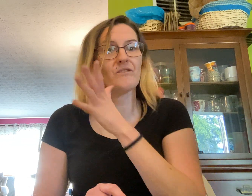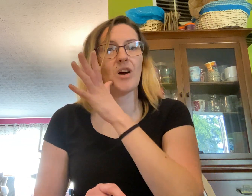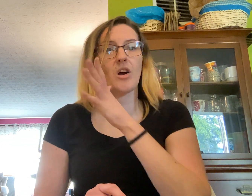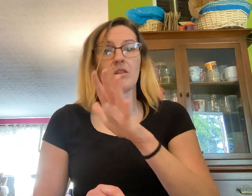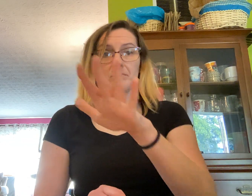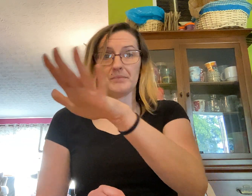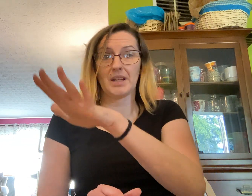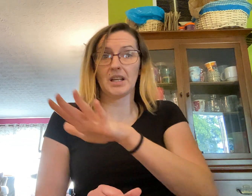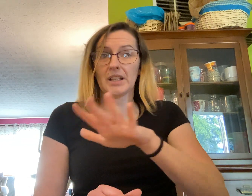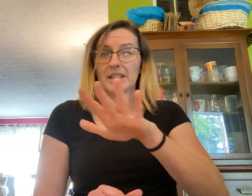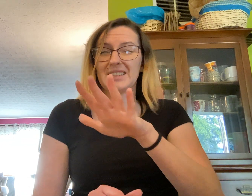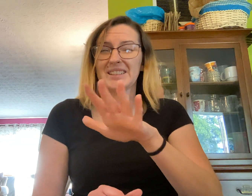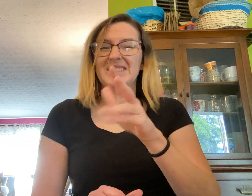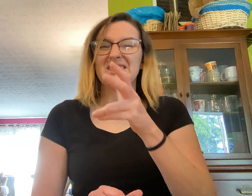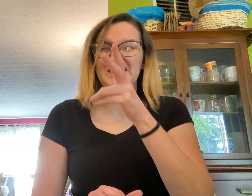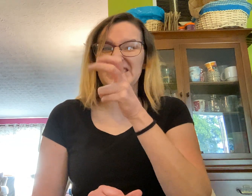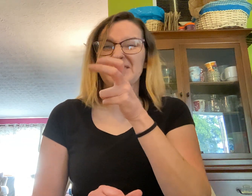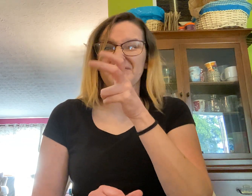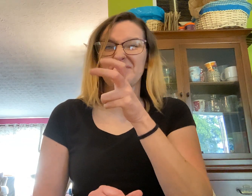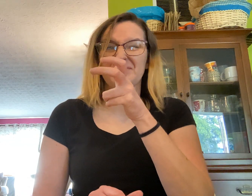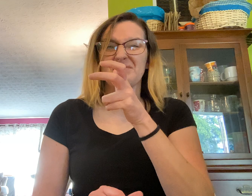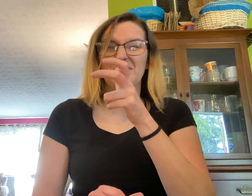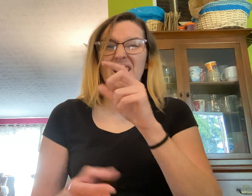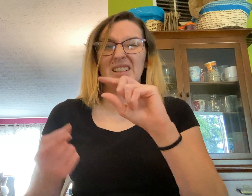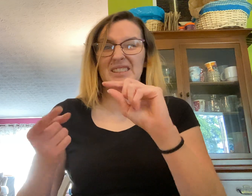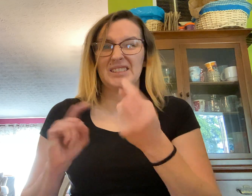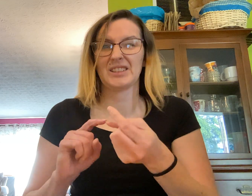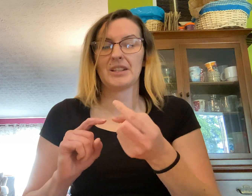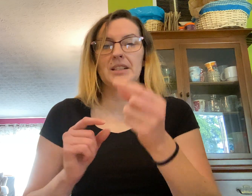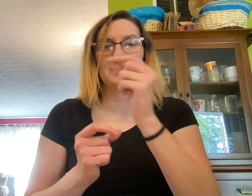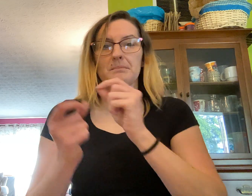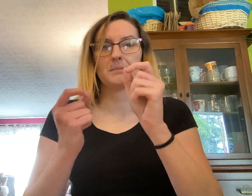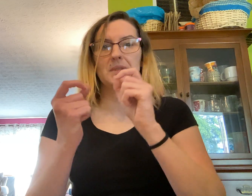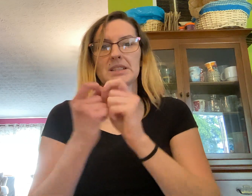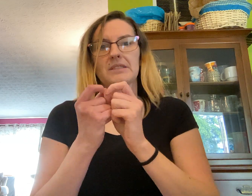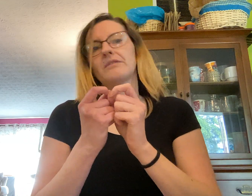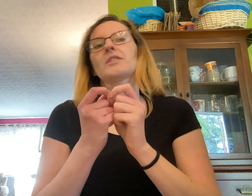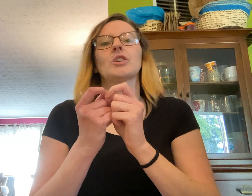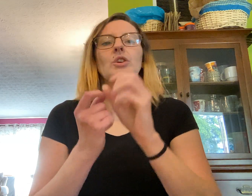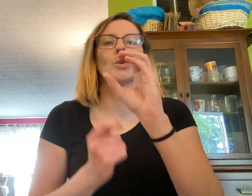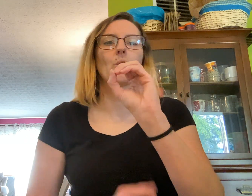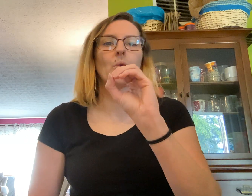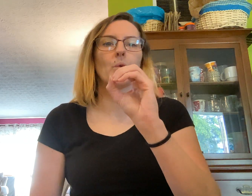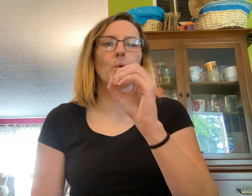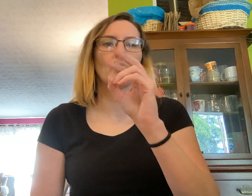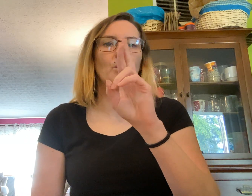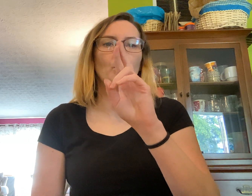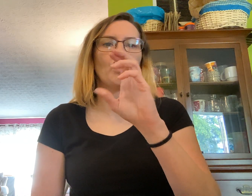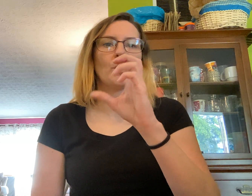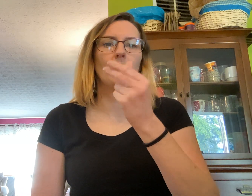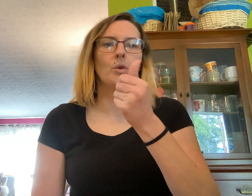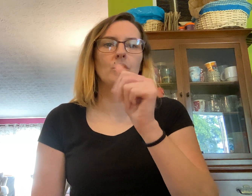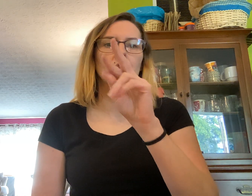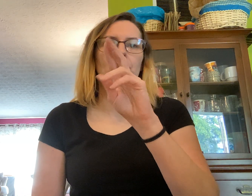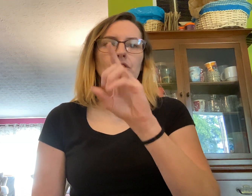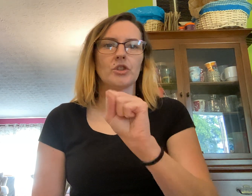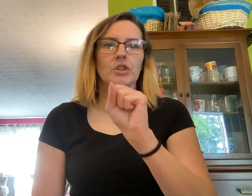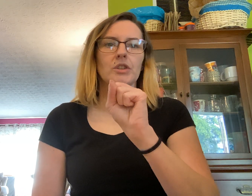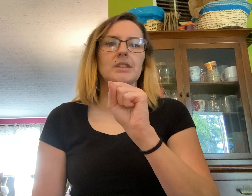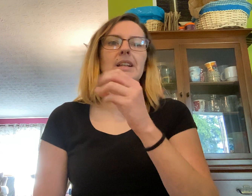agriculture, specifically orchards and vineyards. Vineyards in Pennsylvania have been hardest hit so far,